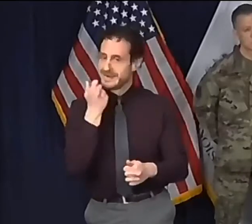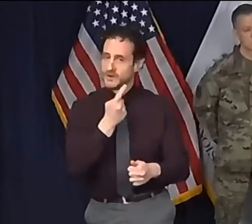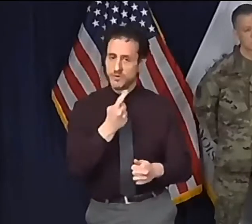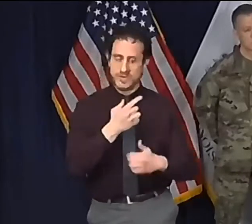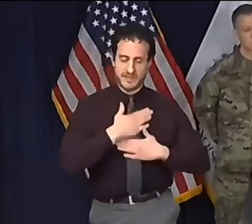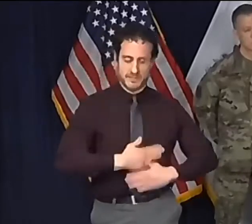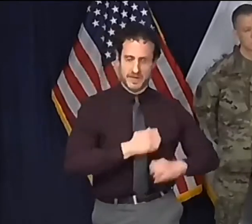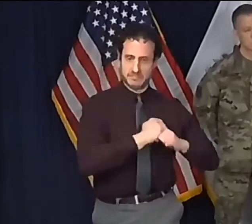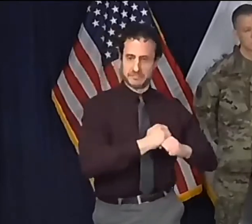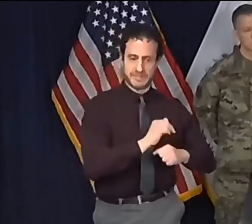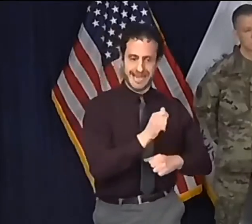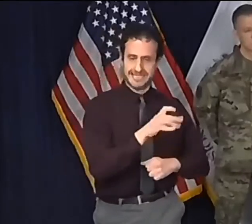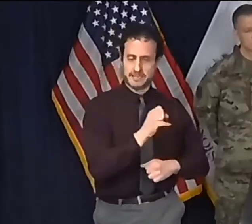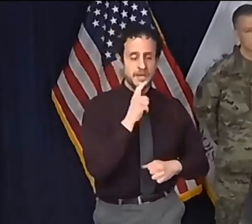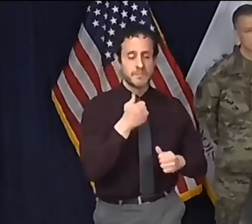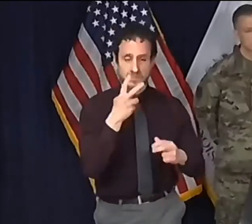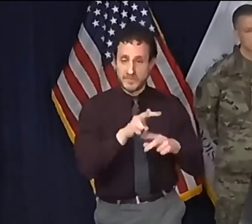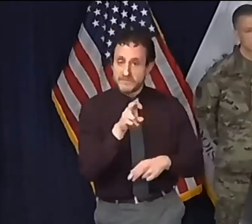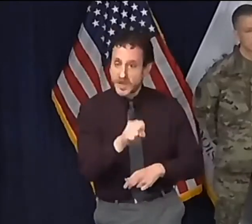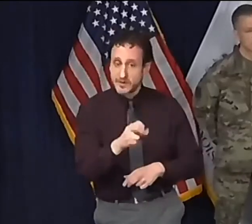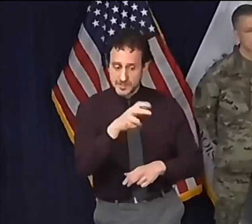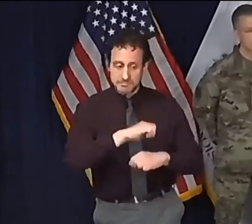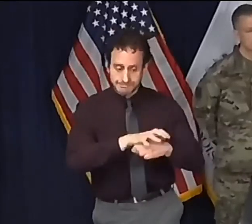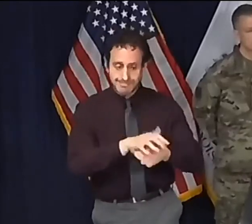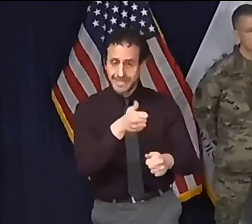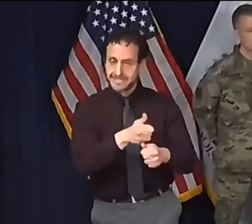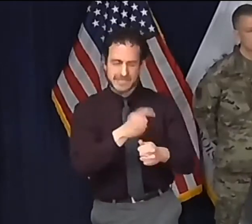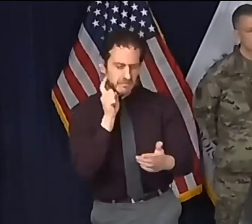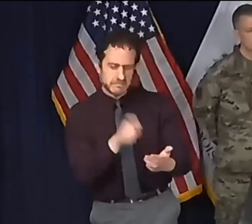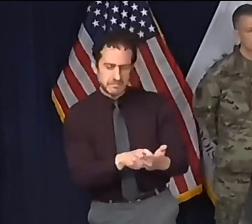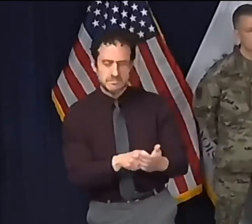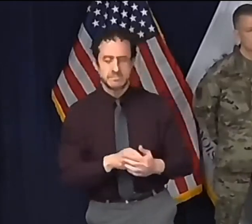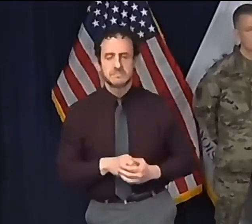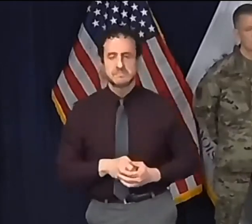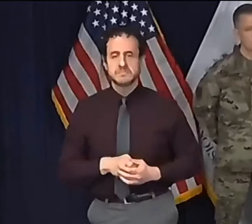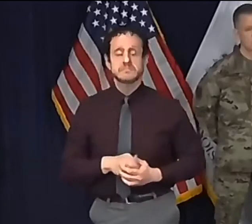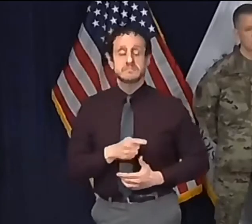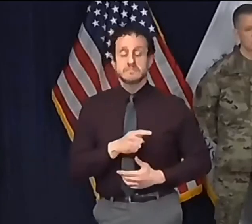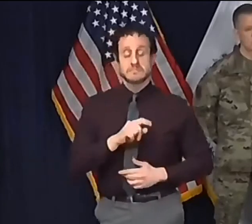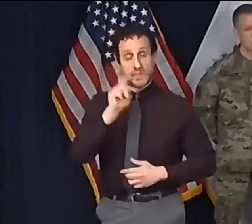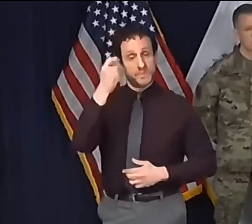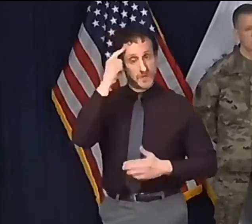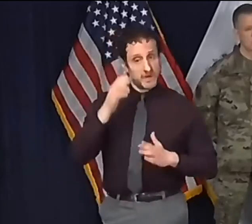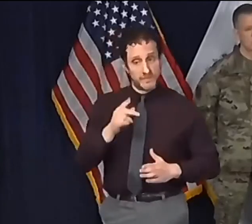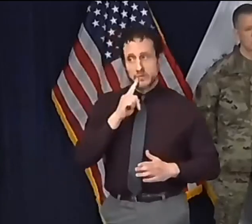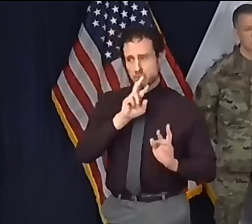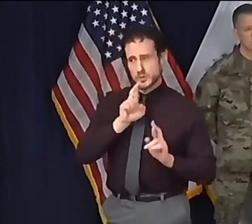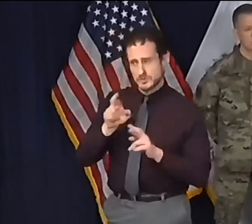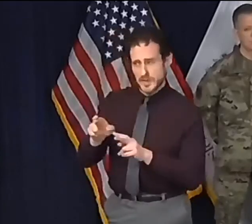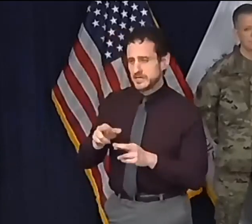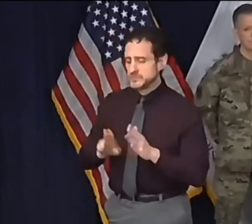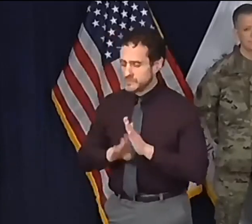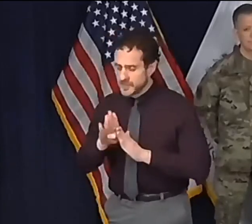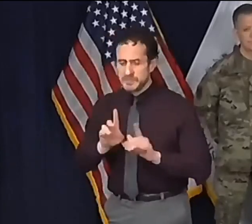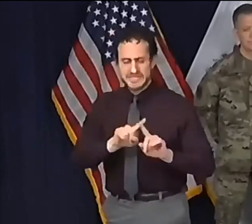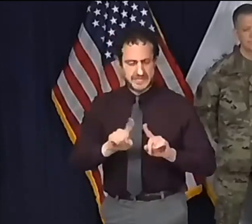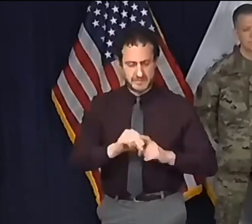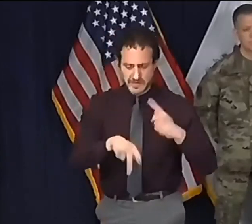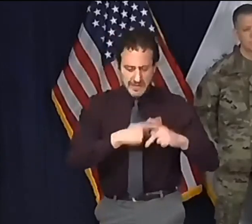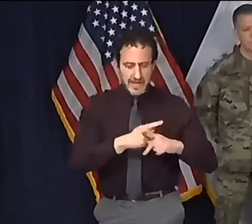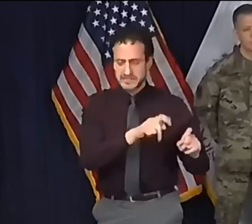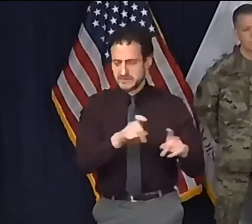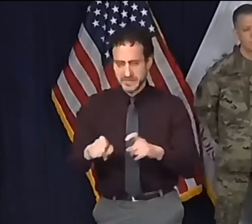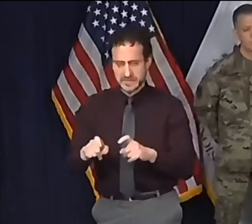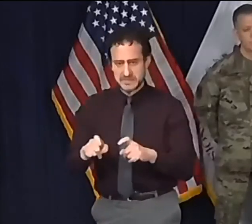in his remarks, IDPH is responding to testing supply constraints by developing multiple testing platforms that will reduce